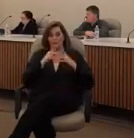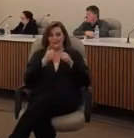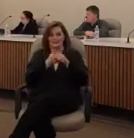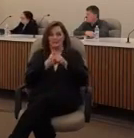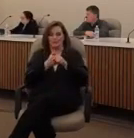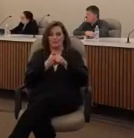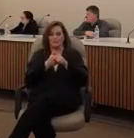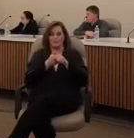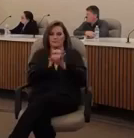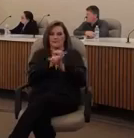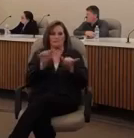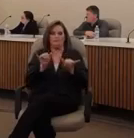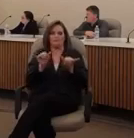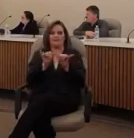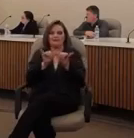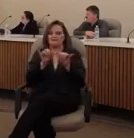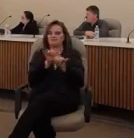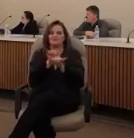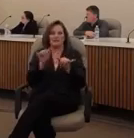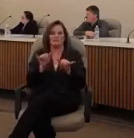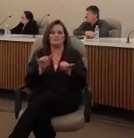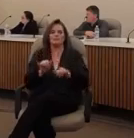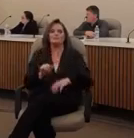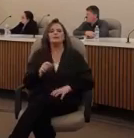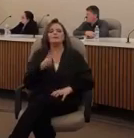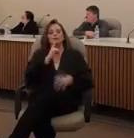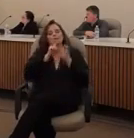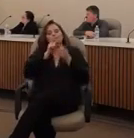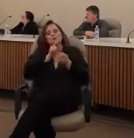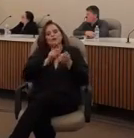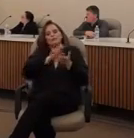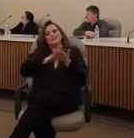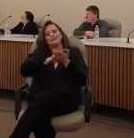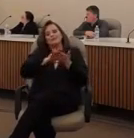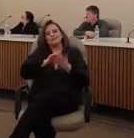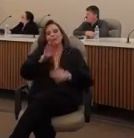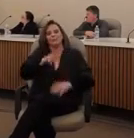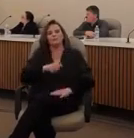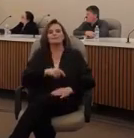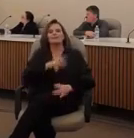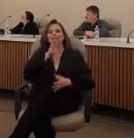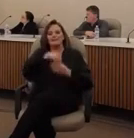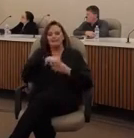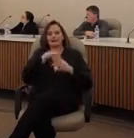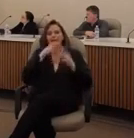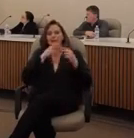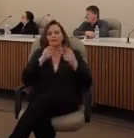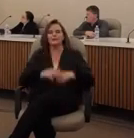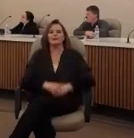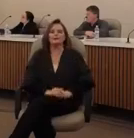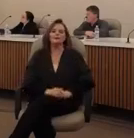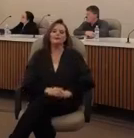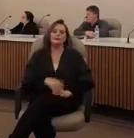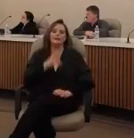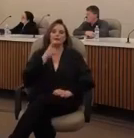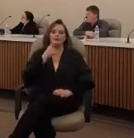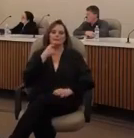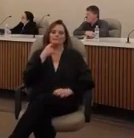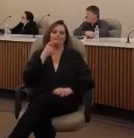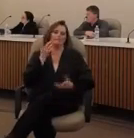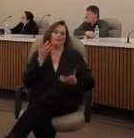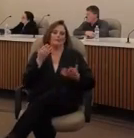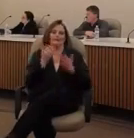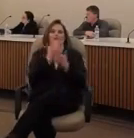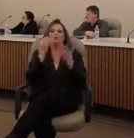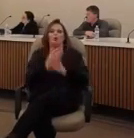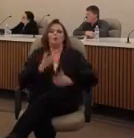building. He's really just going to reconfigure the interior, kind of demolish what's there inside and kind of give it a brand new life and really